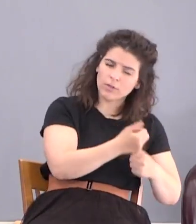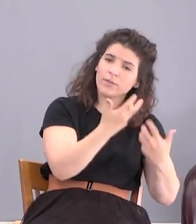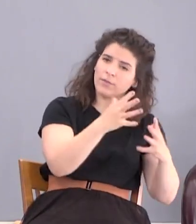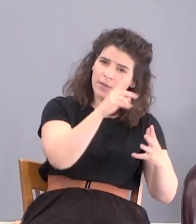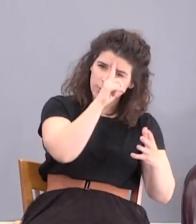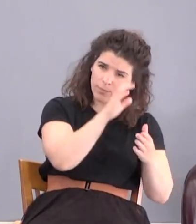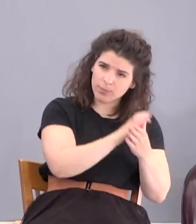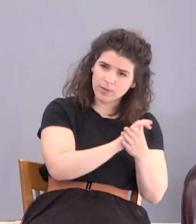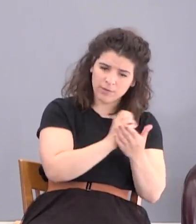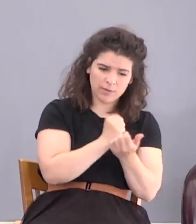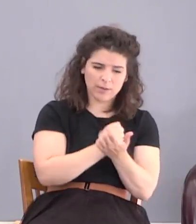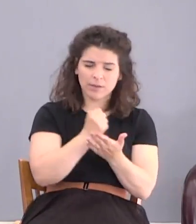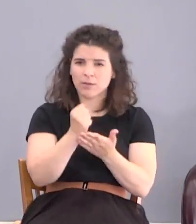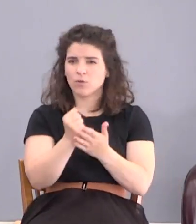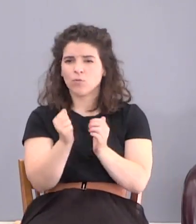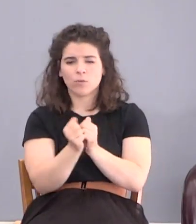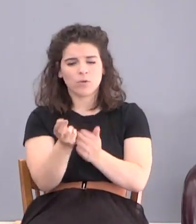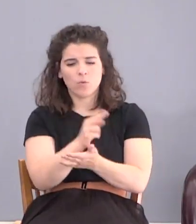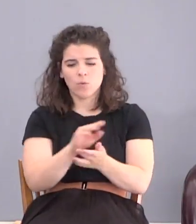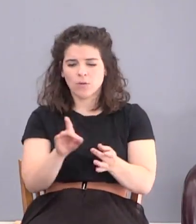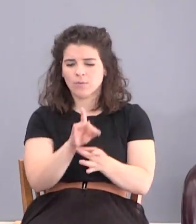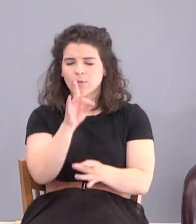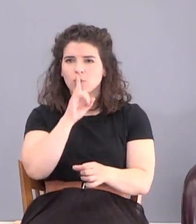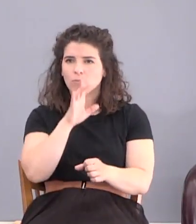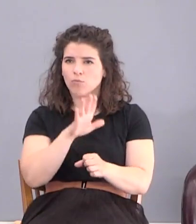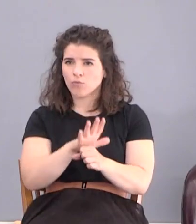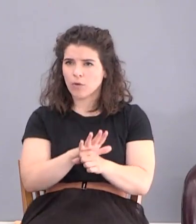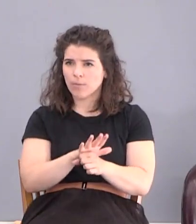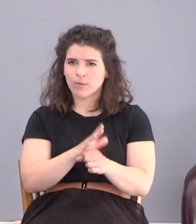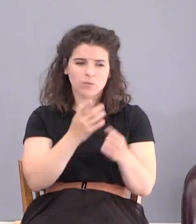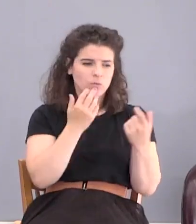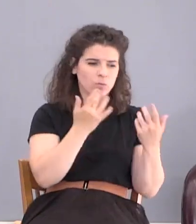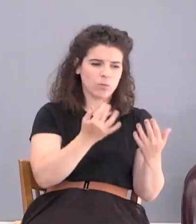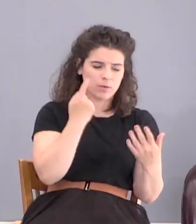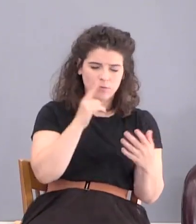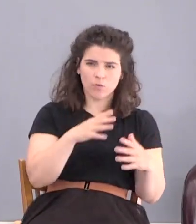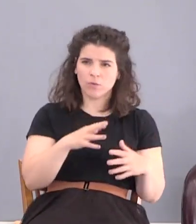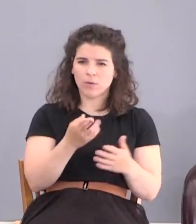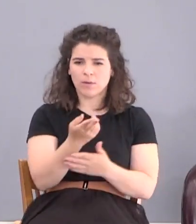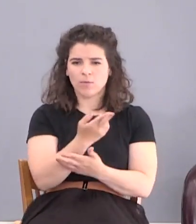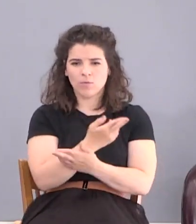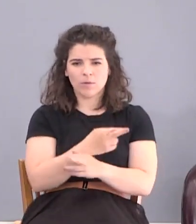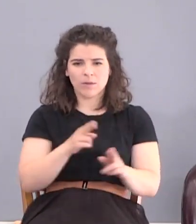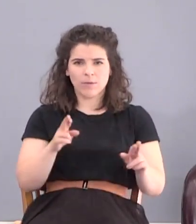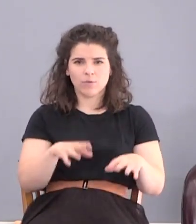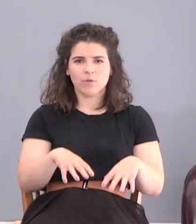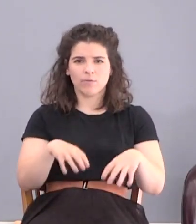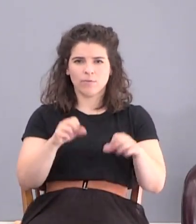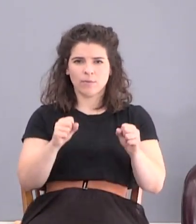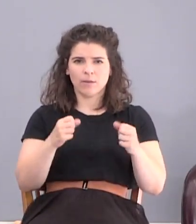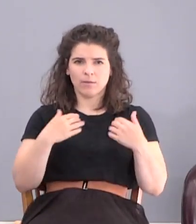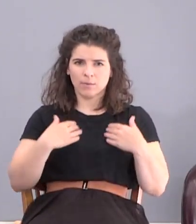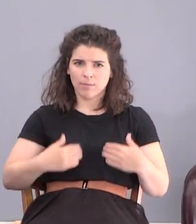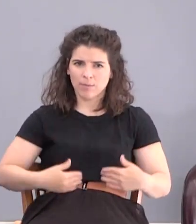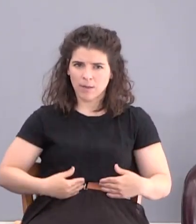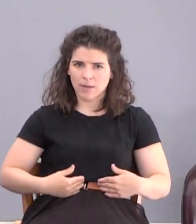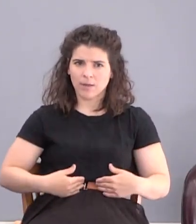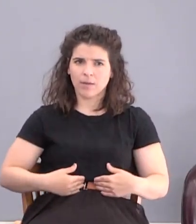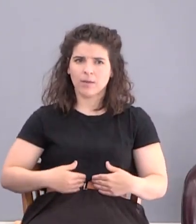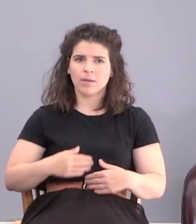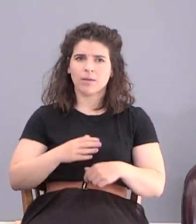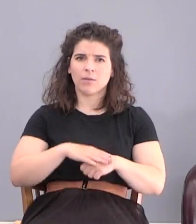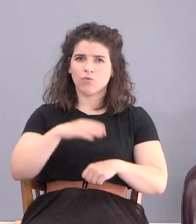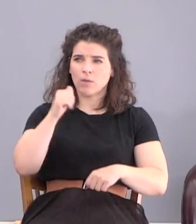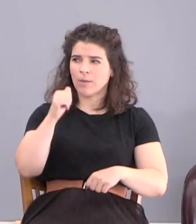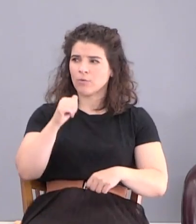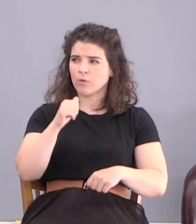the Holy Spirit of promise. See, what we're waiting for is that redemption of our body. We're waiting for that rapture. And God says, until